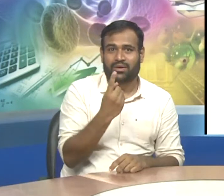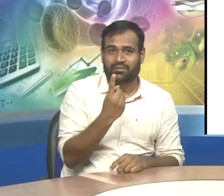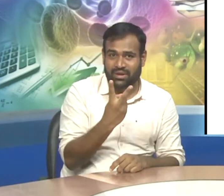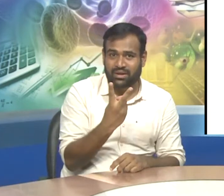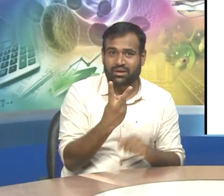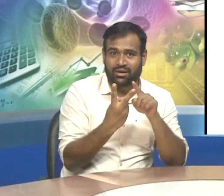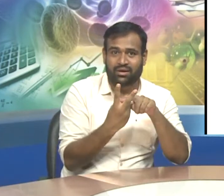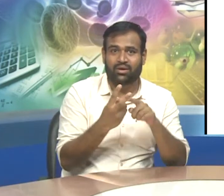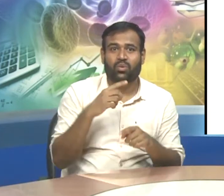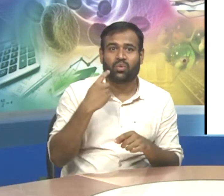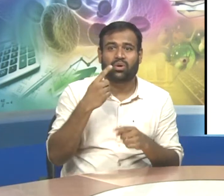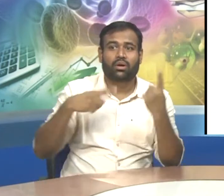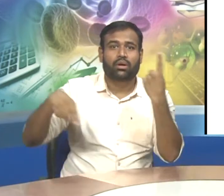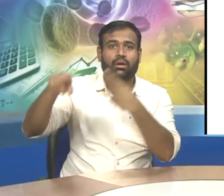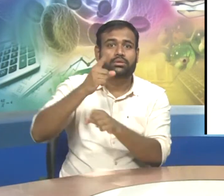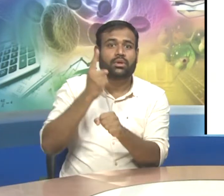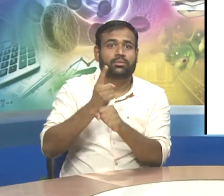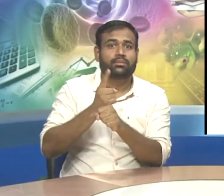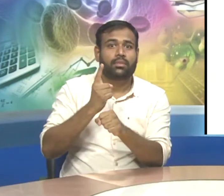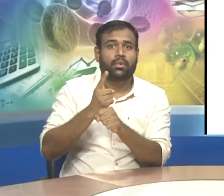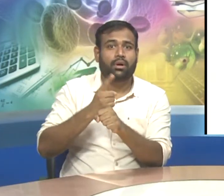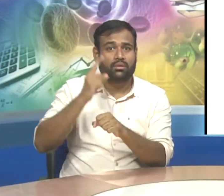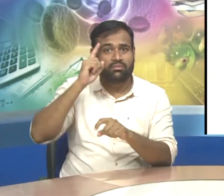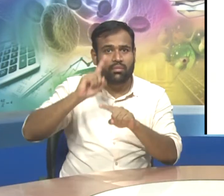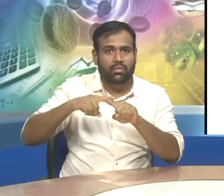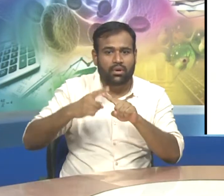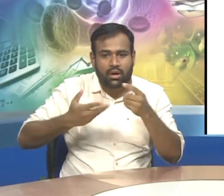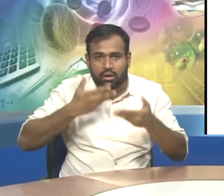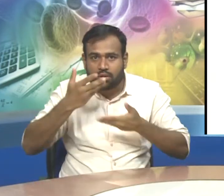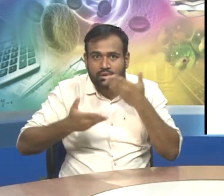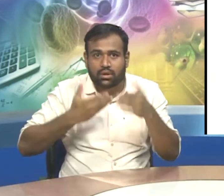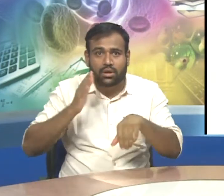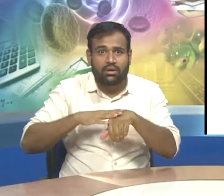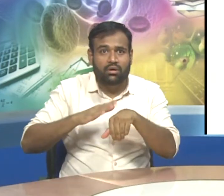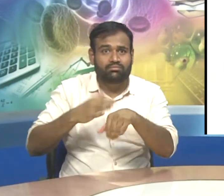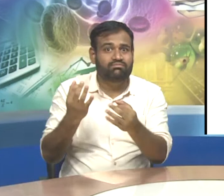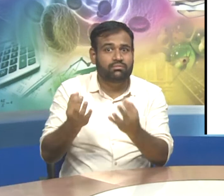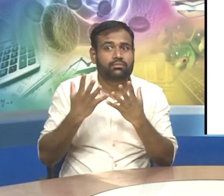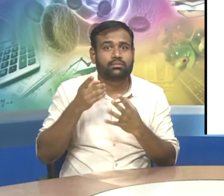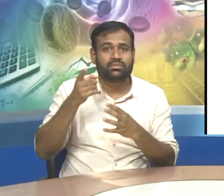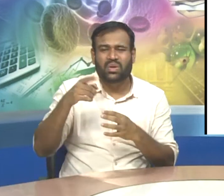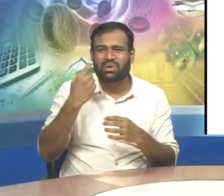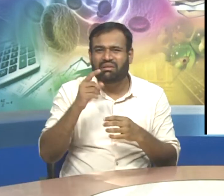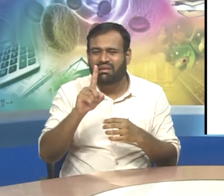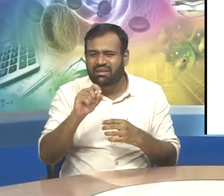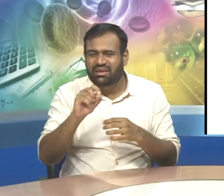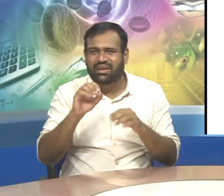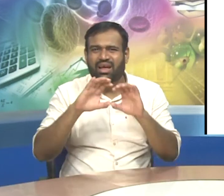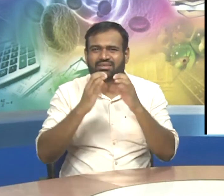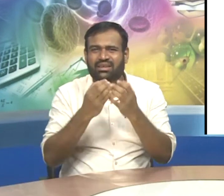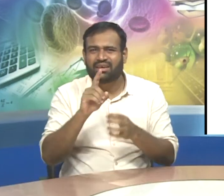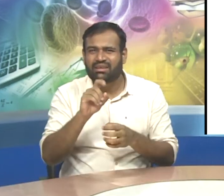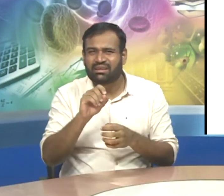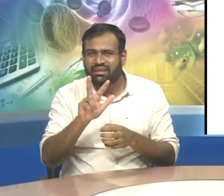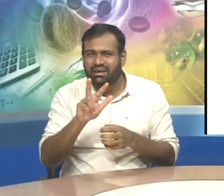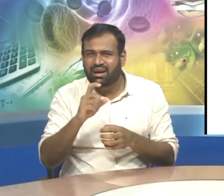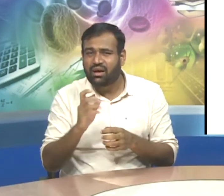The fourth one is the 1/12 electorate consisting of teachers of education